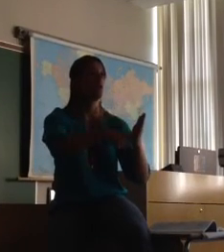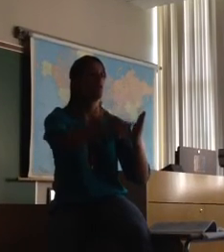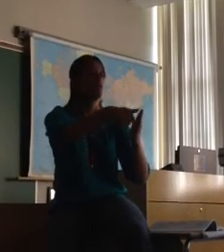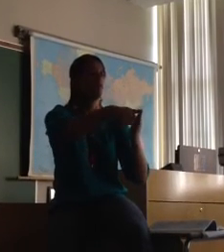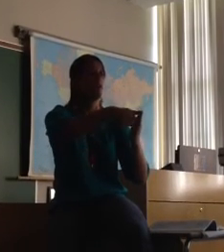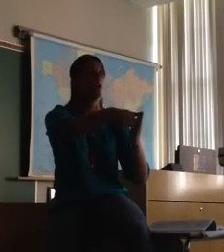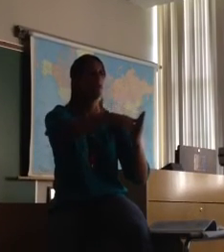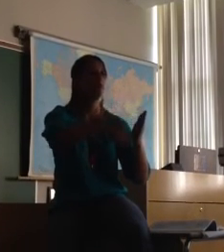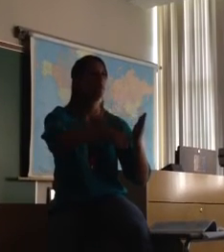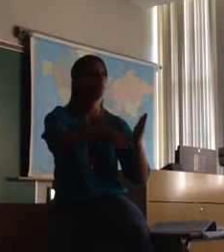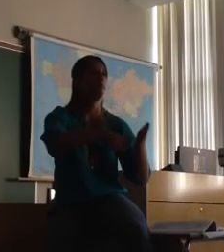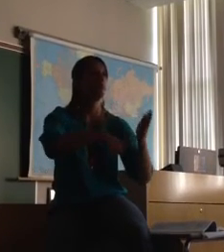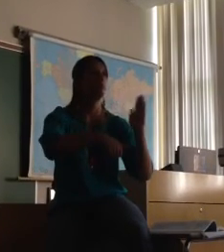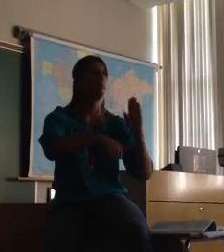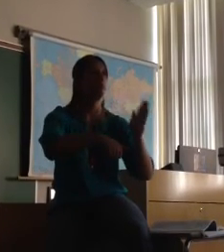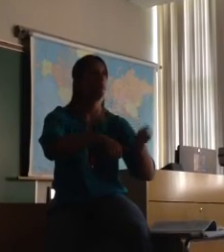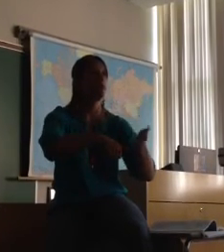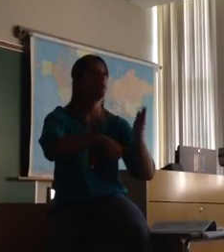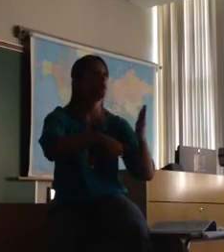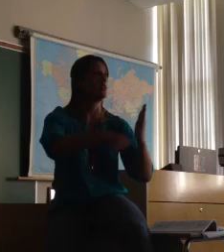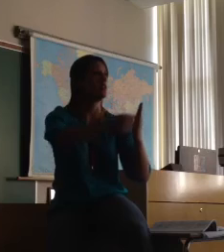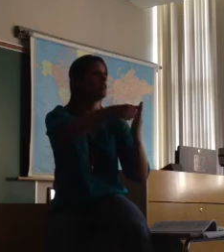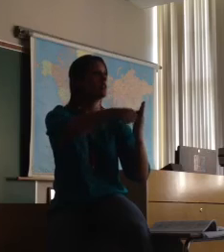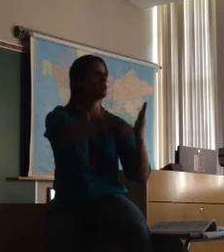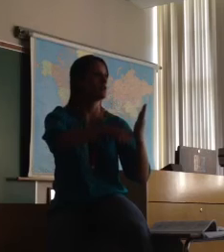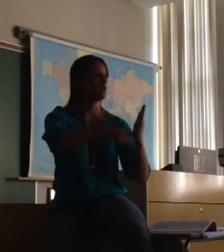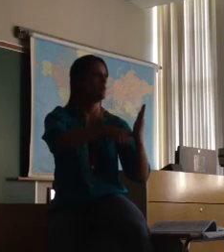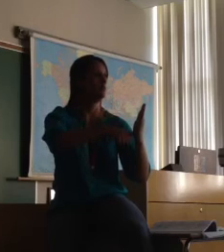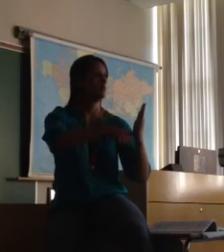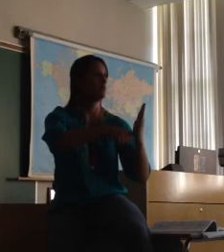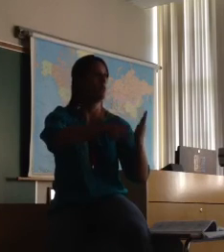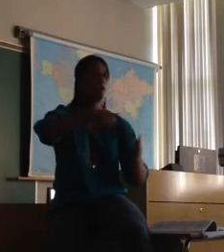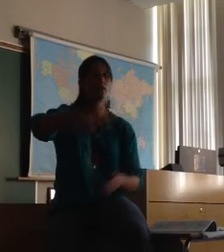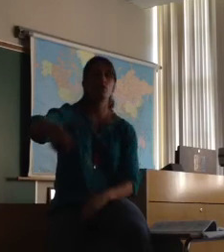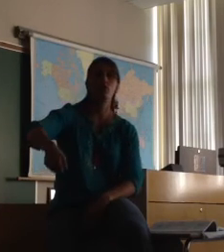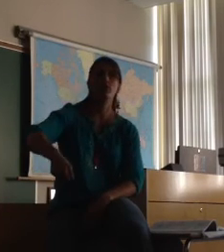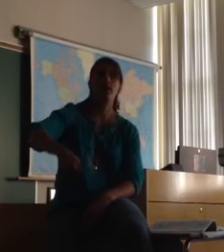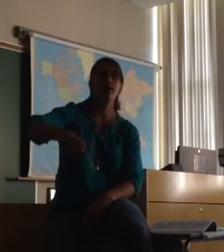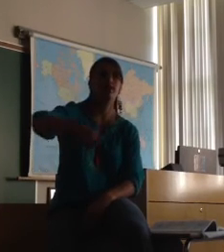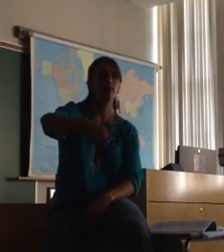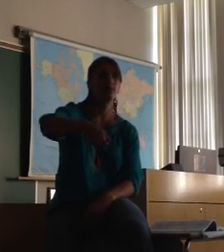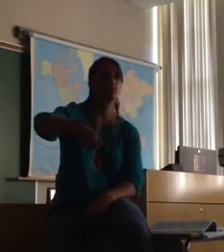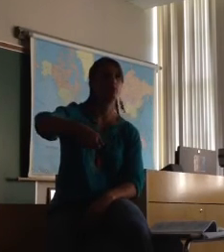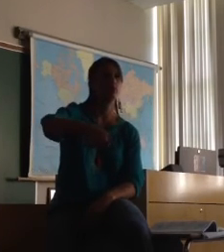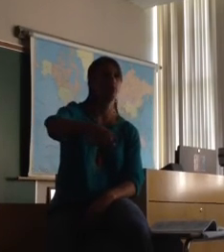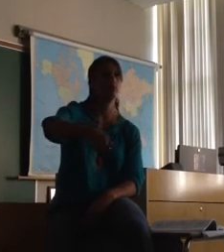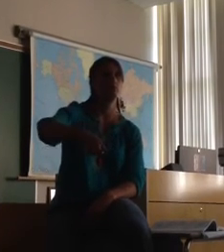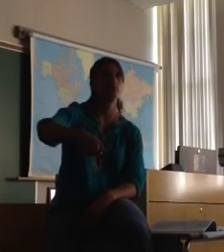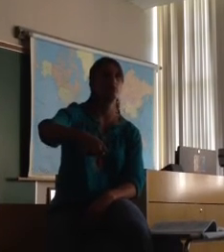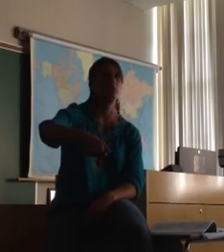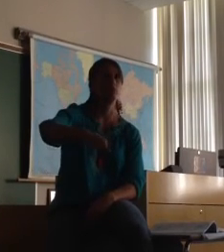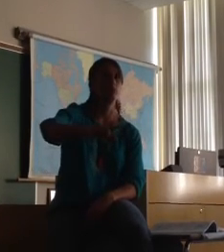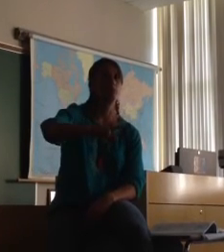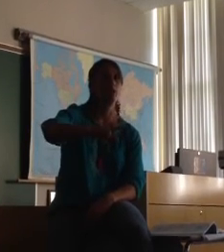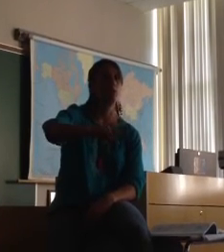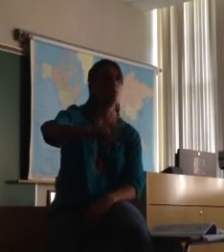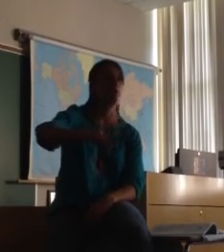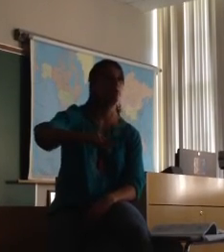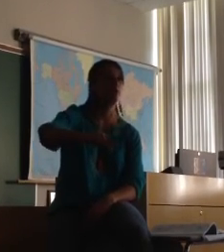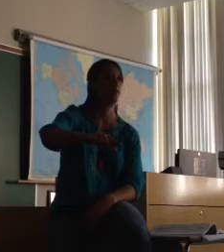kind of vague. In between surgery, like you hold the knife. Though I would hope they would hold it a little